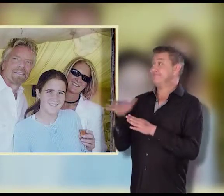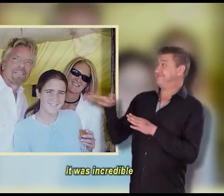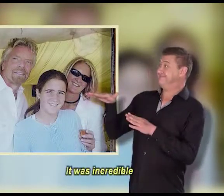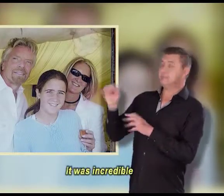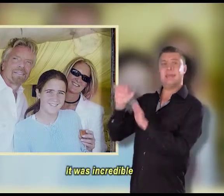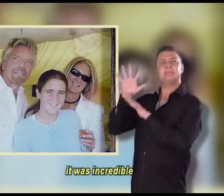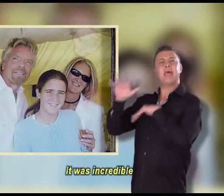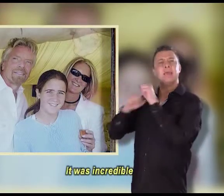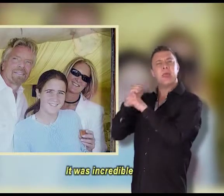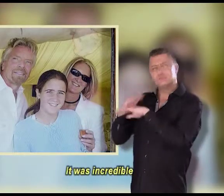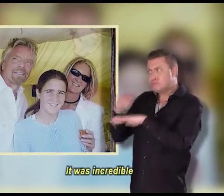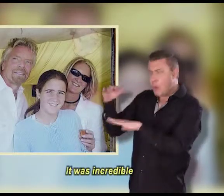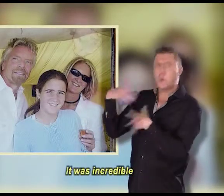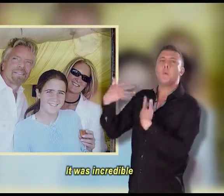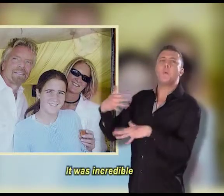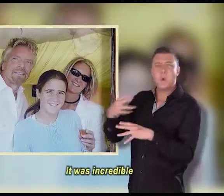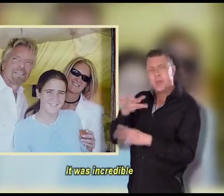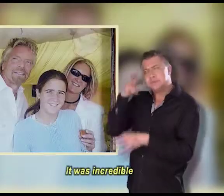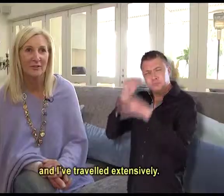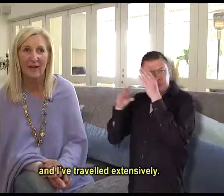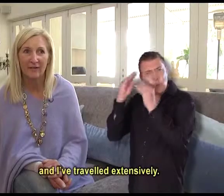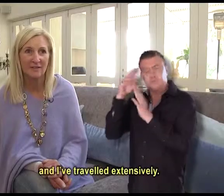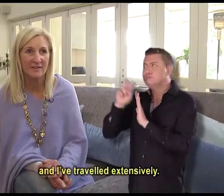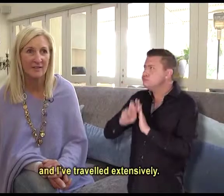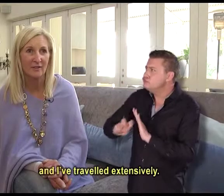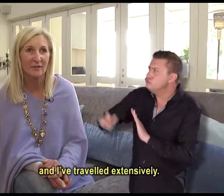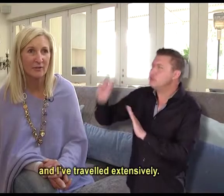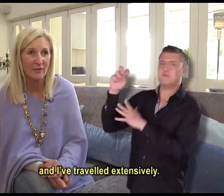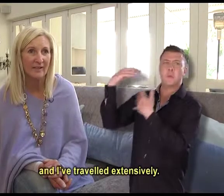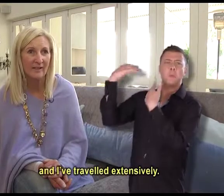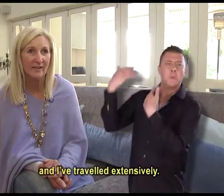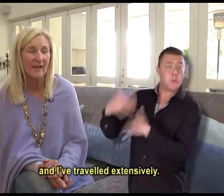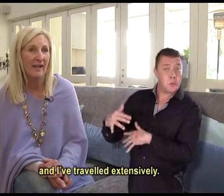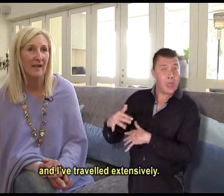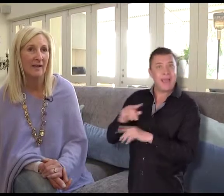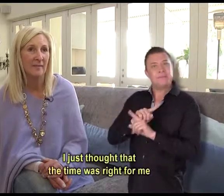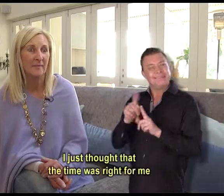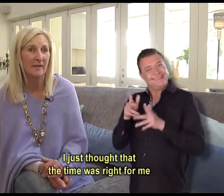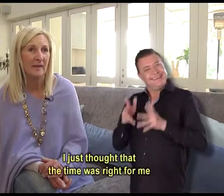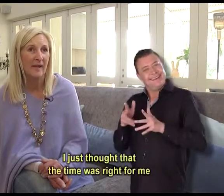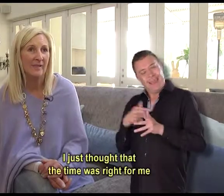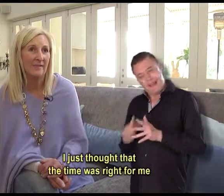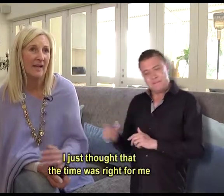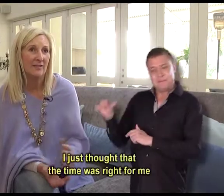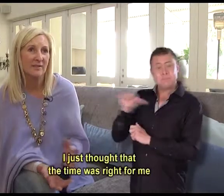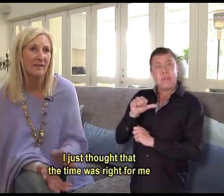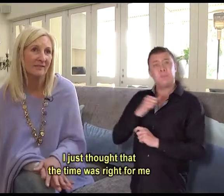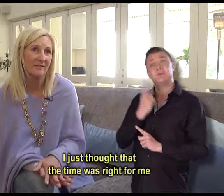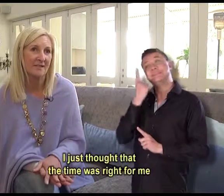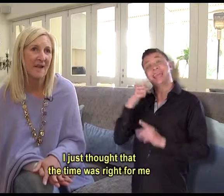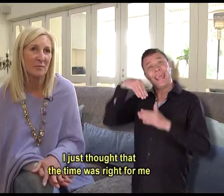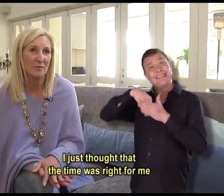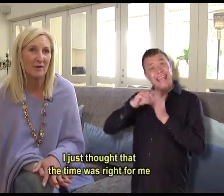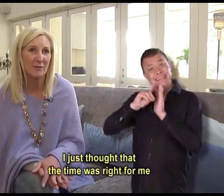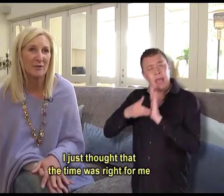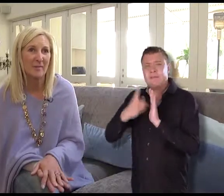years. It was incredible. I travelled hugely, and I just think